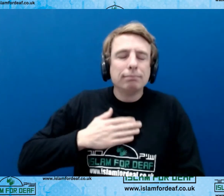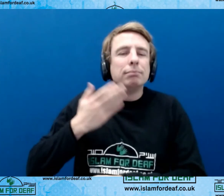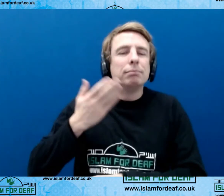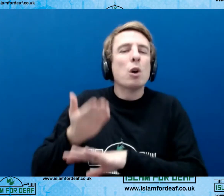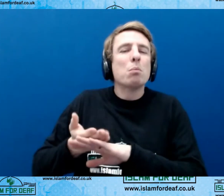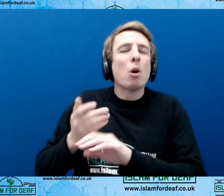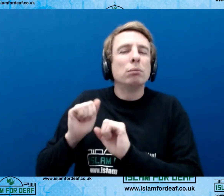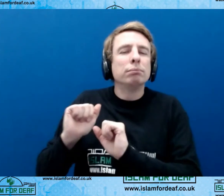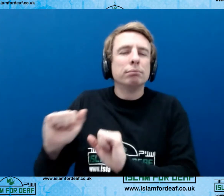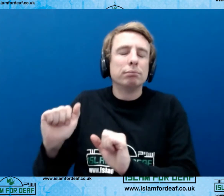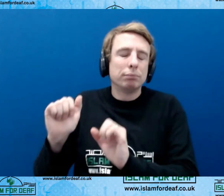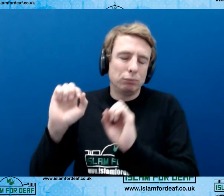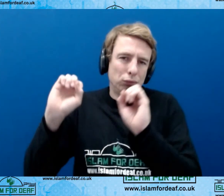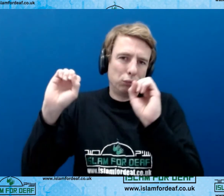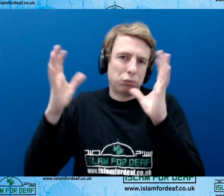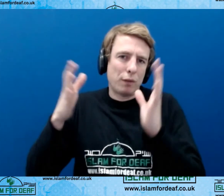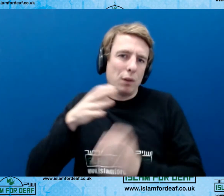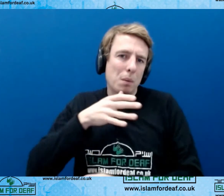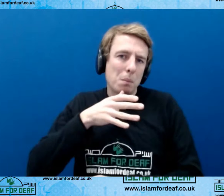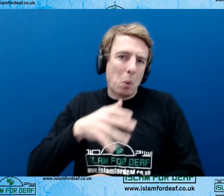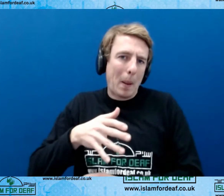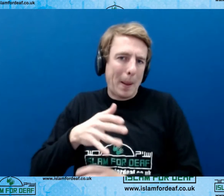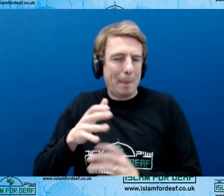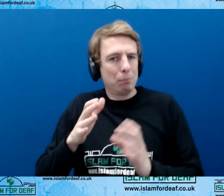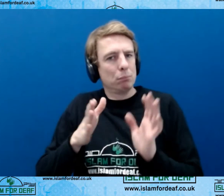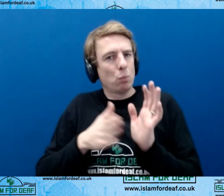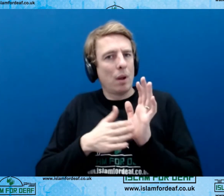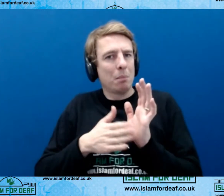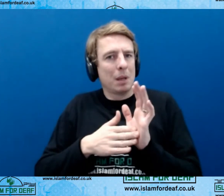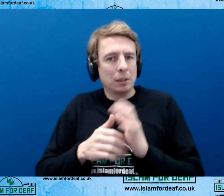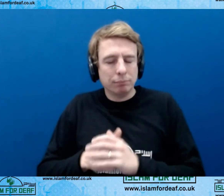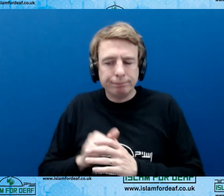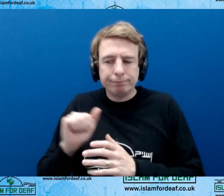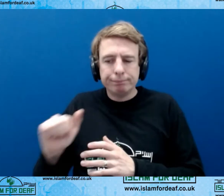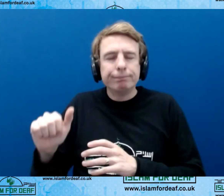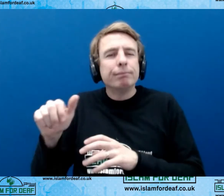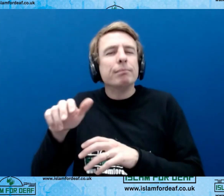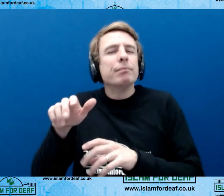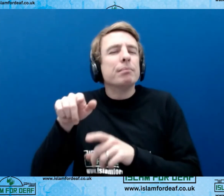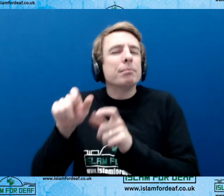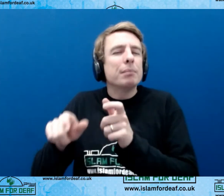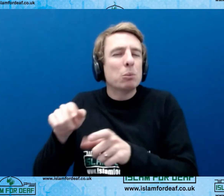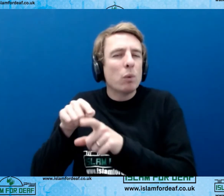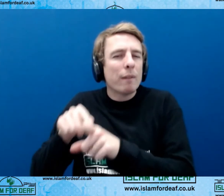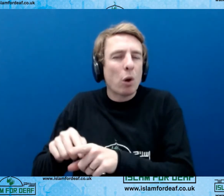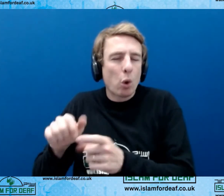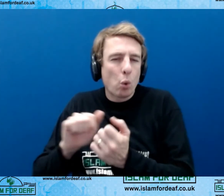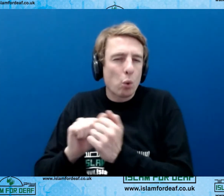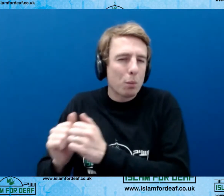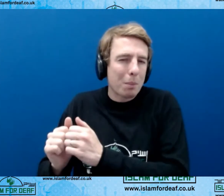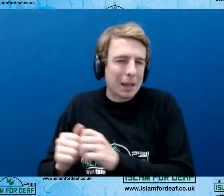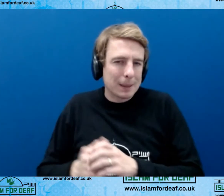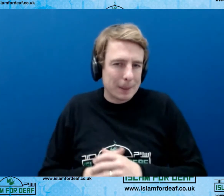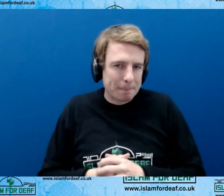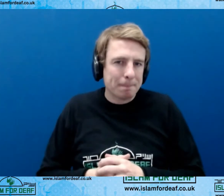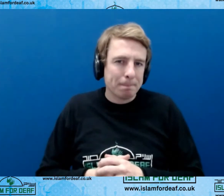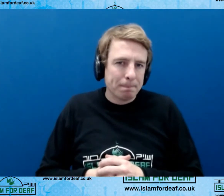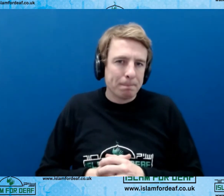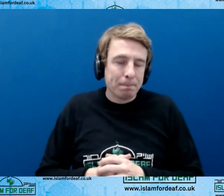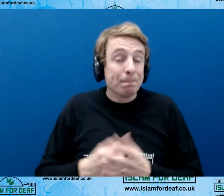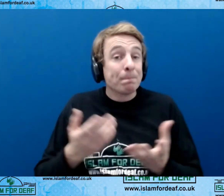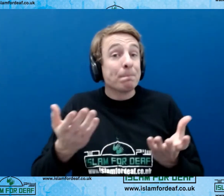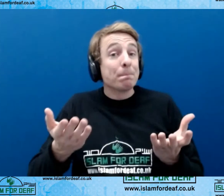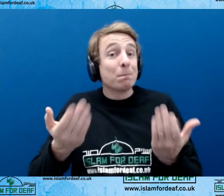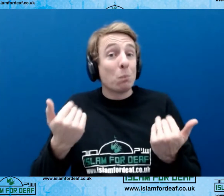and companions. To proceed, we're really happy to welcome you to the second lesson of